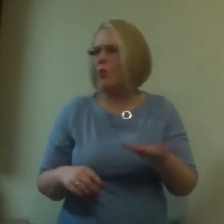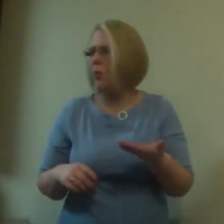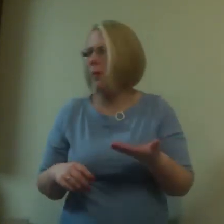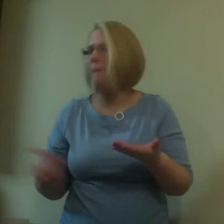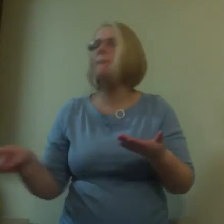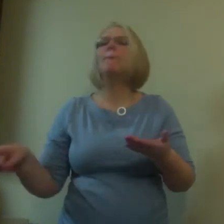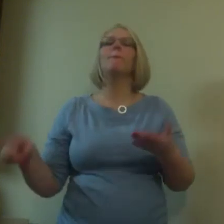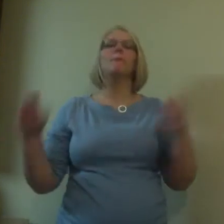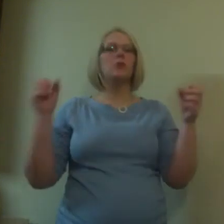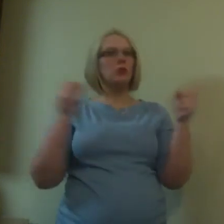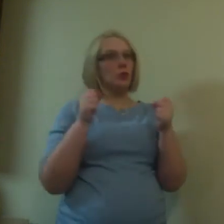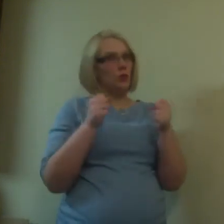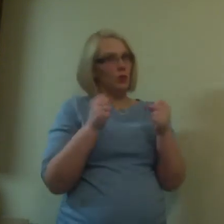Emily?